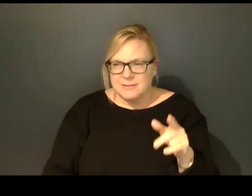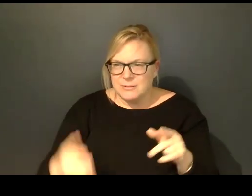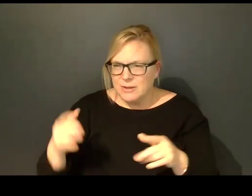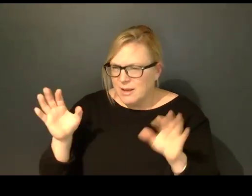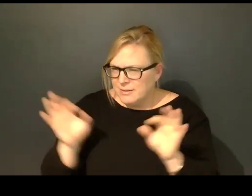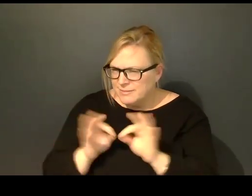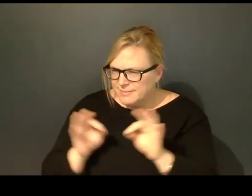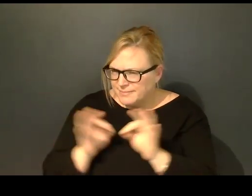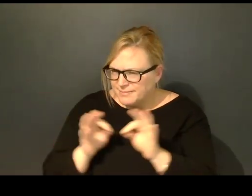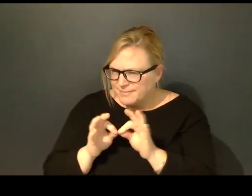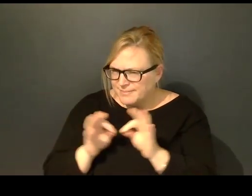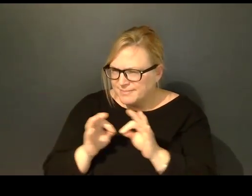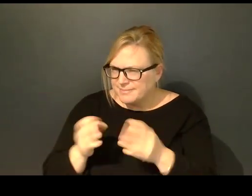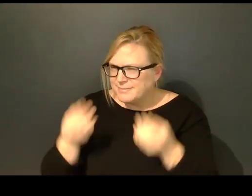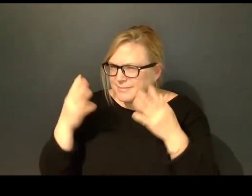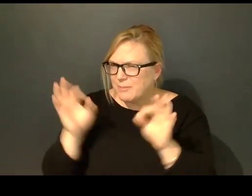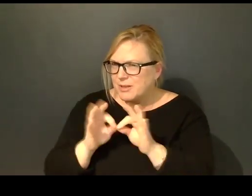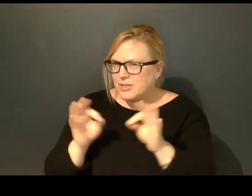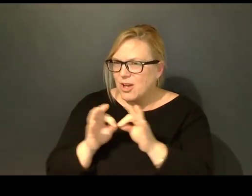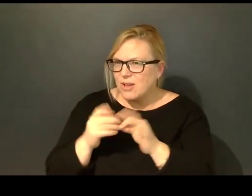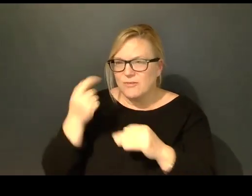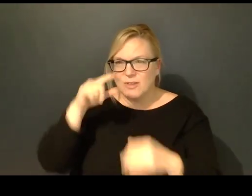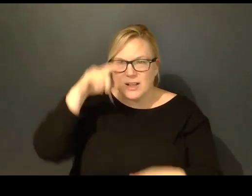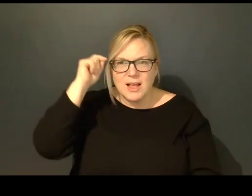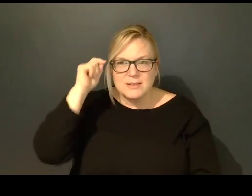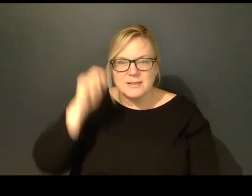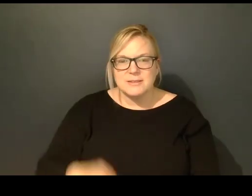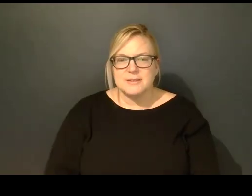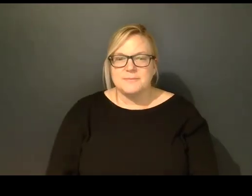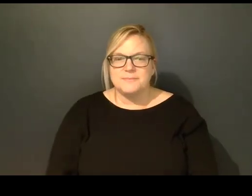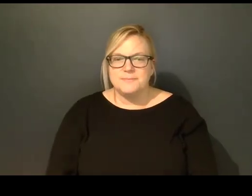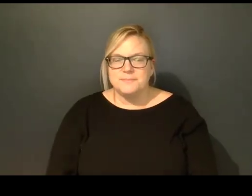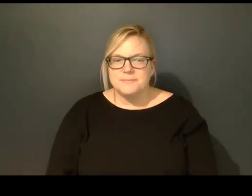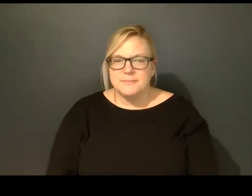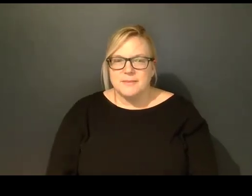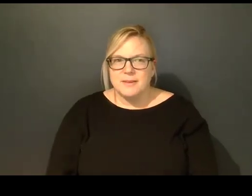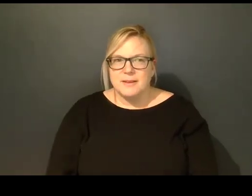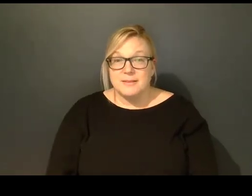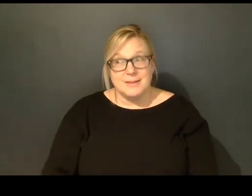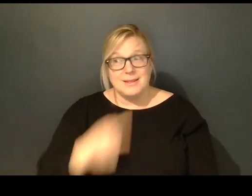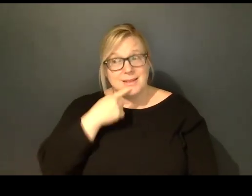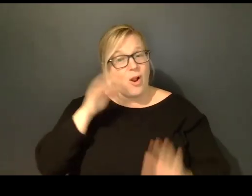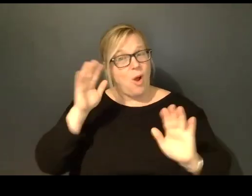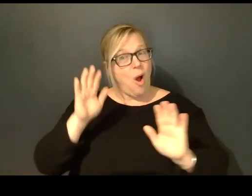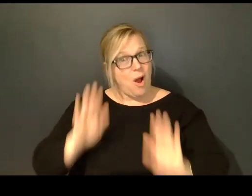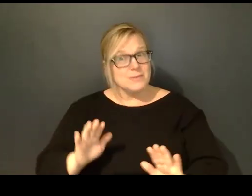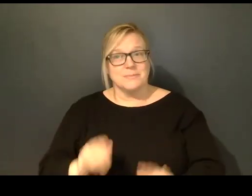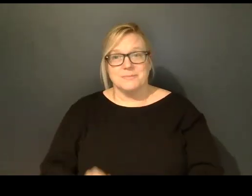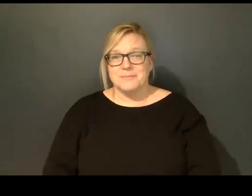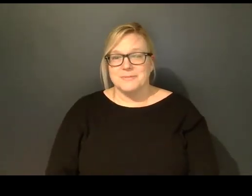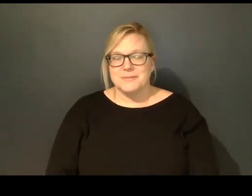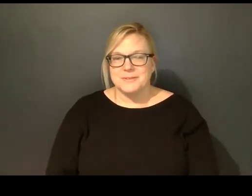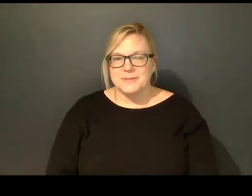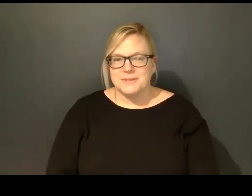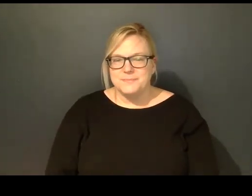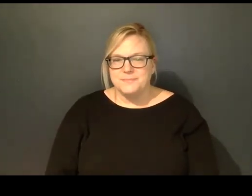know, but just about to. yeah, what's Thank the you. price Yeah. on those fancy little glasses? Because yeah, they sound awesome. Not cheap, Milena,